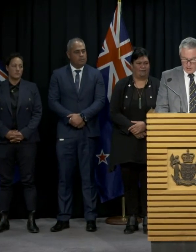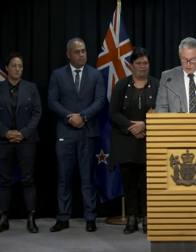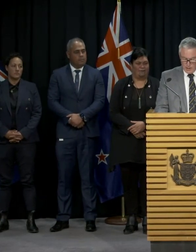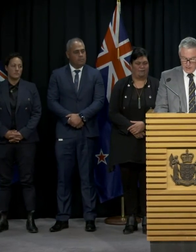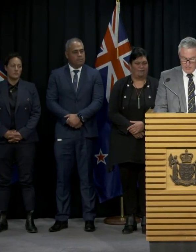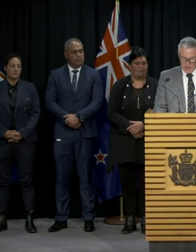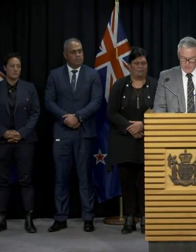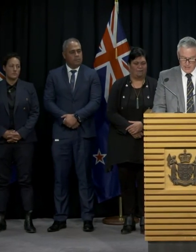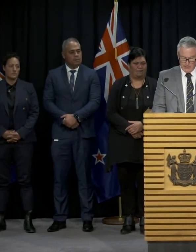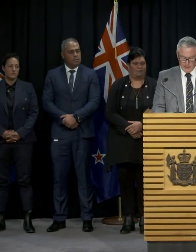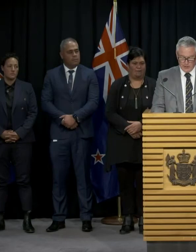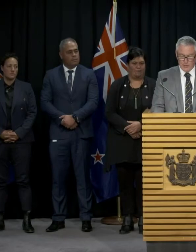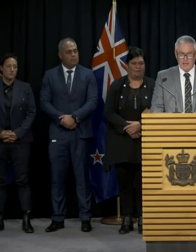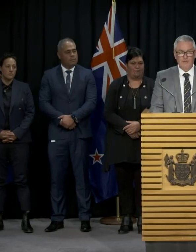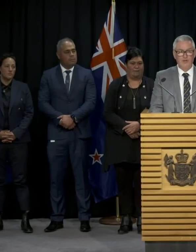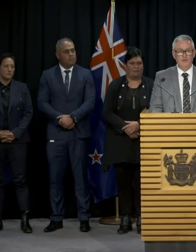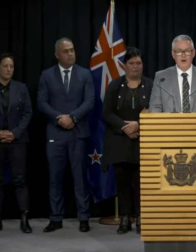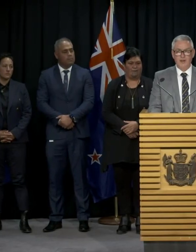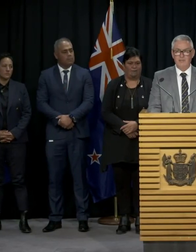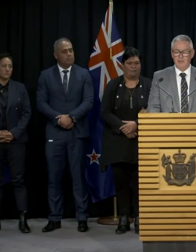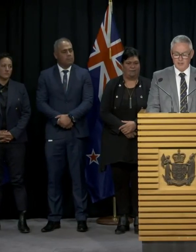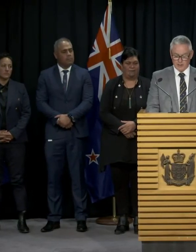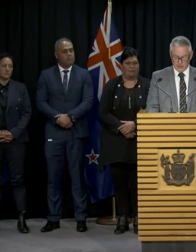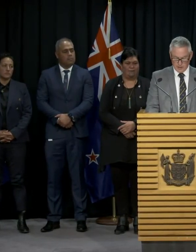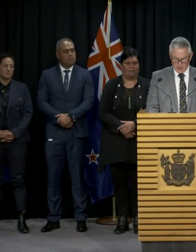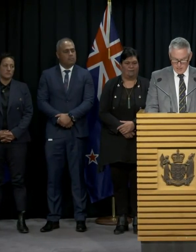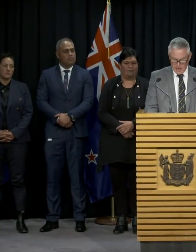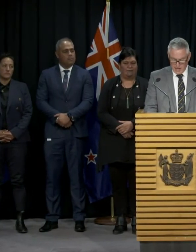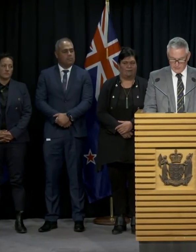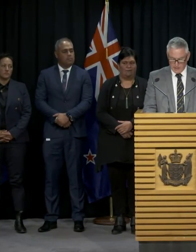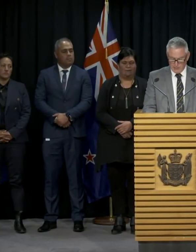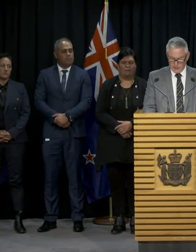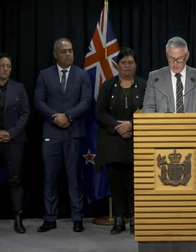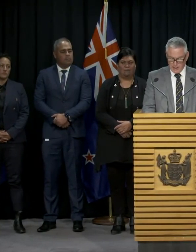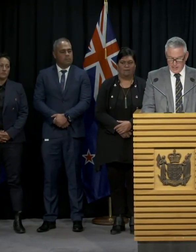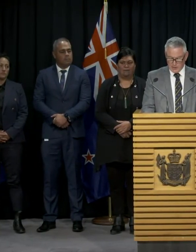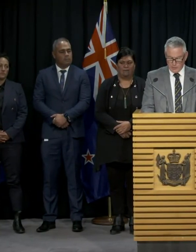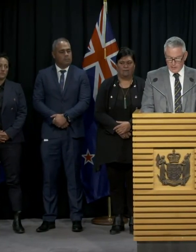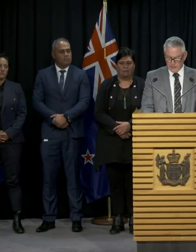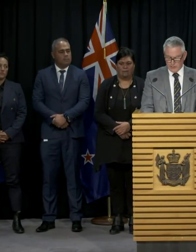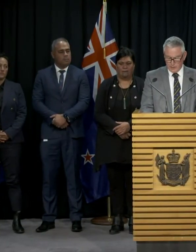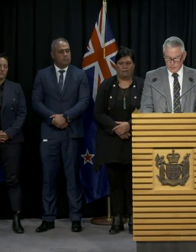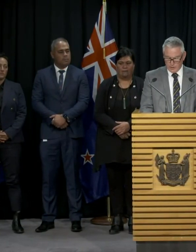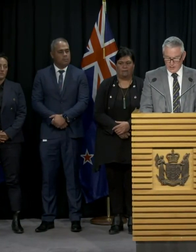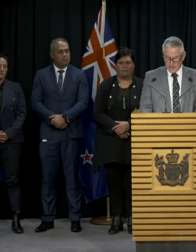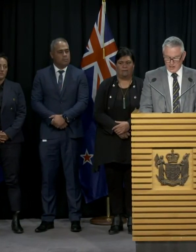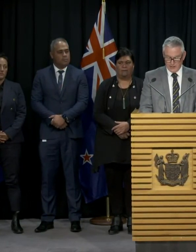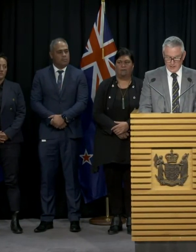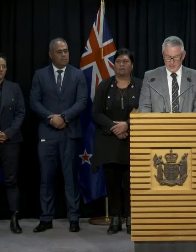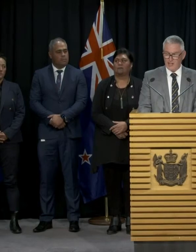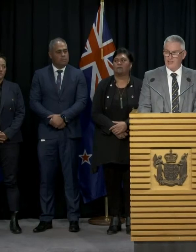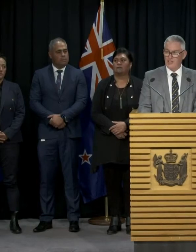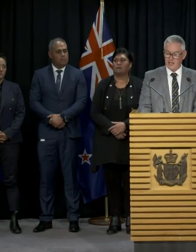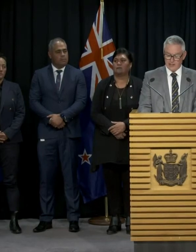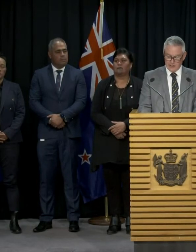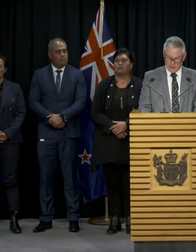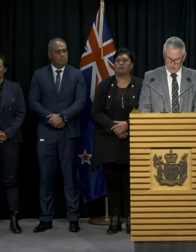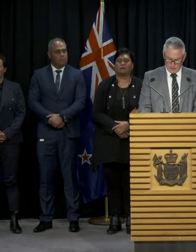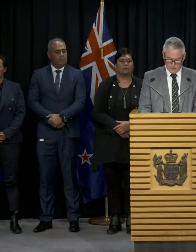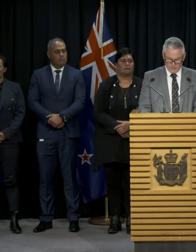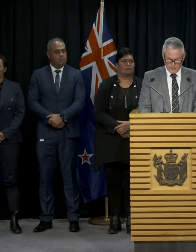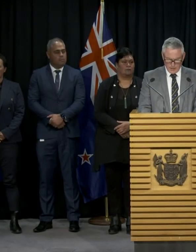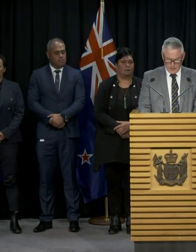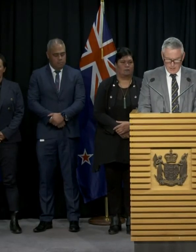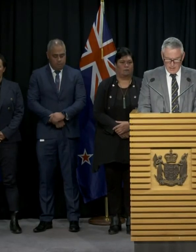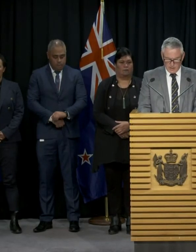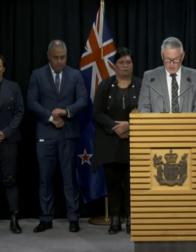and including Marama Davidson, we have 2 Māori ministers out of Cabinet, as well as Rino Tirikatene as an